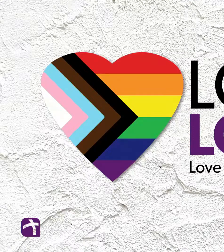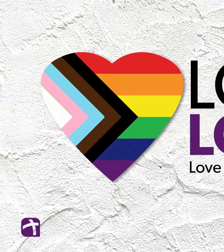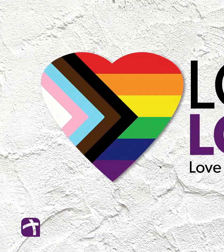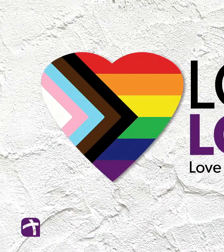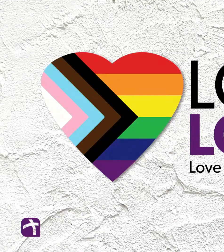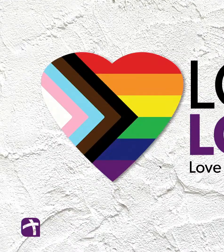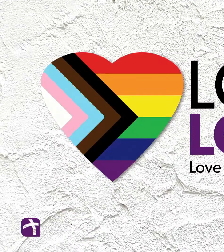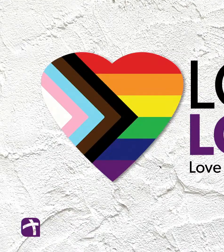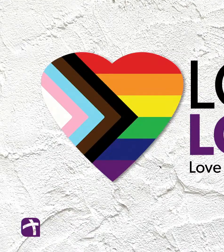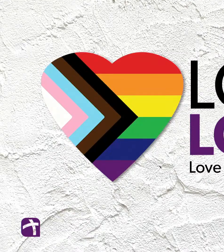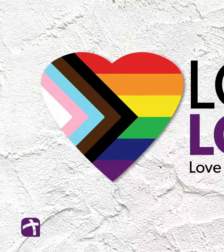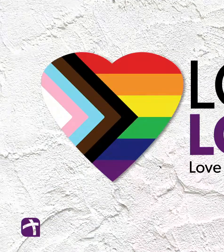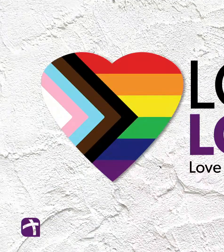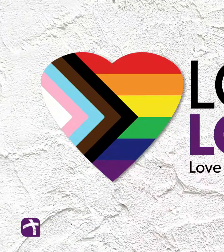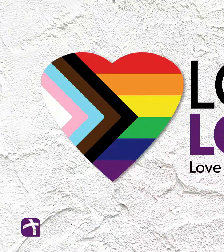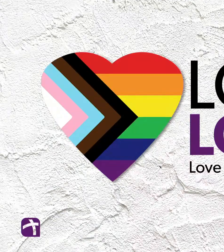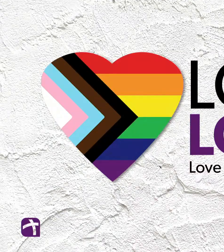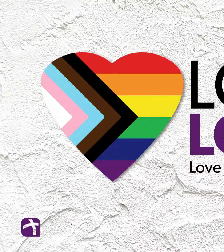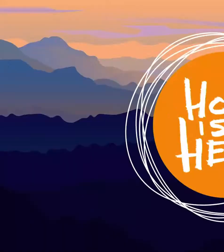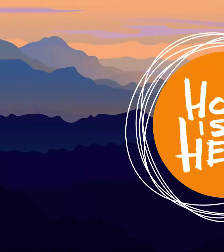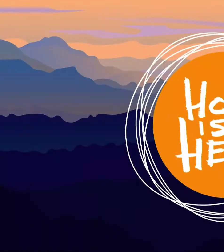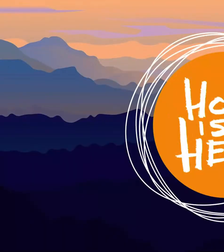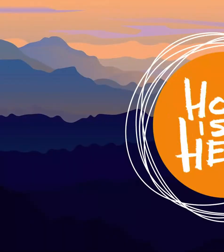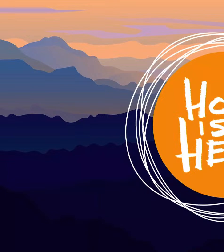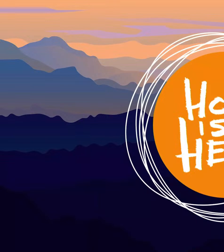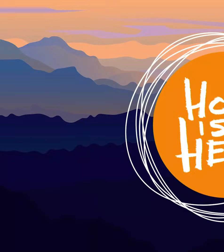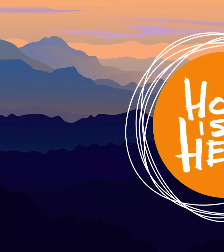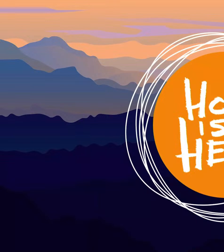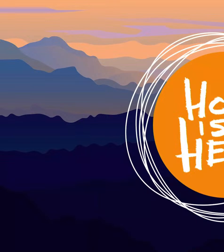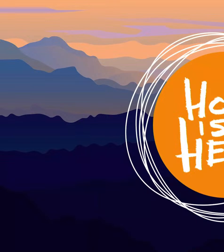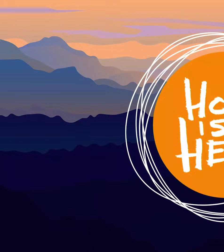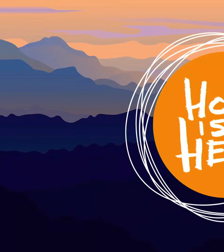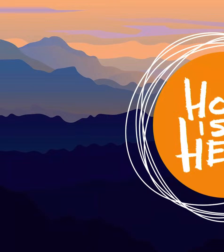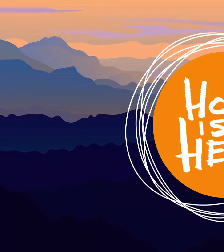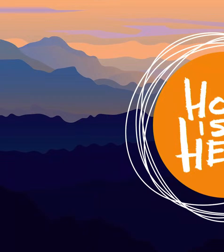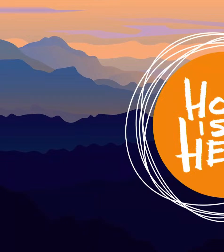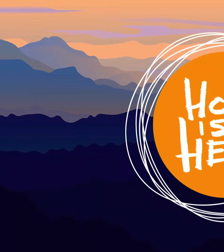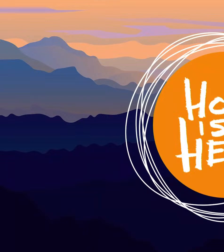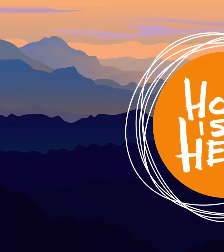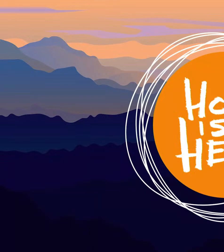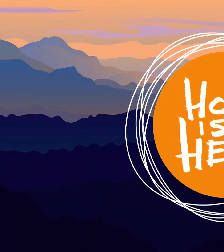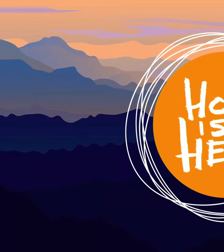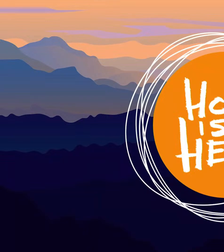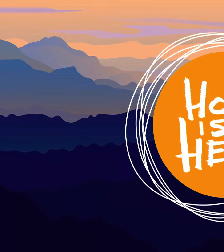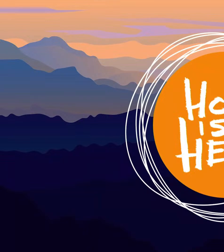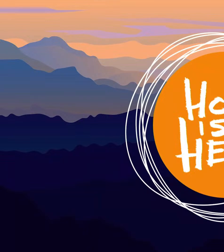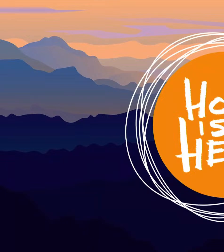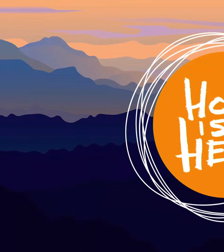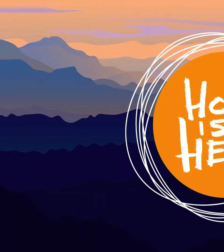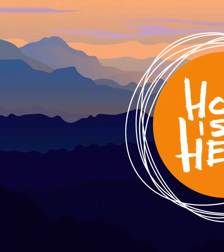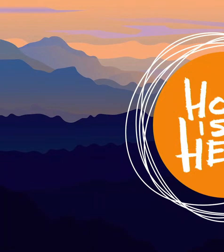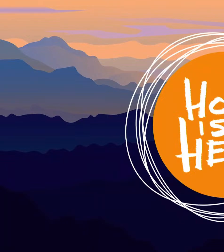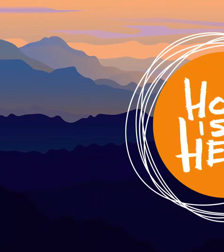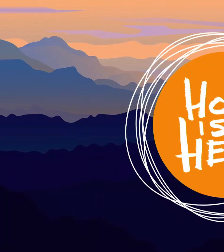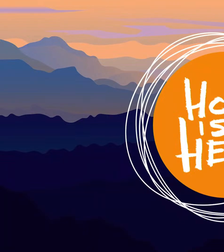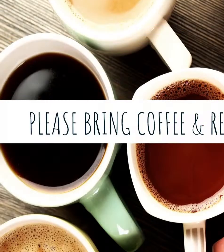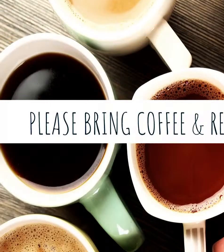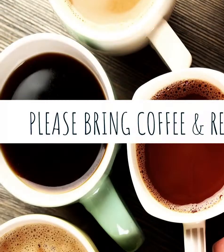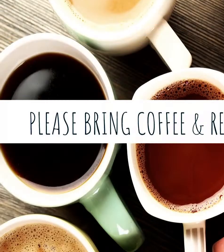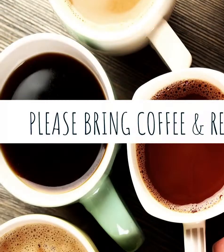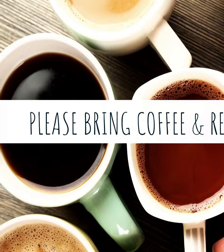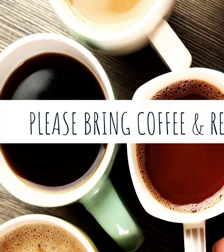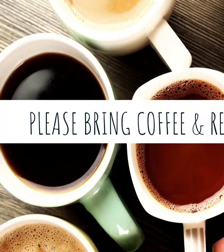like you. Had no direction to move till I met somebody. I